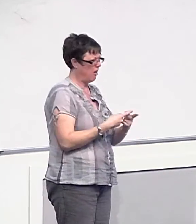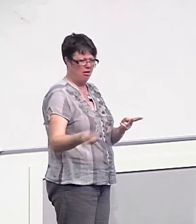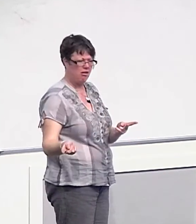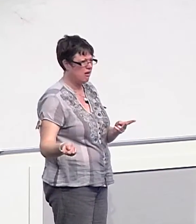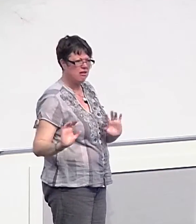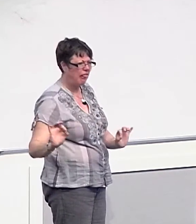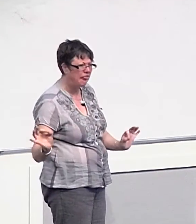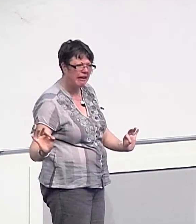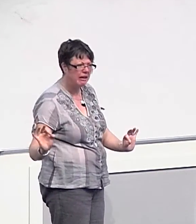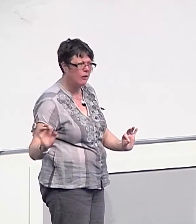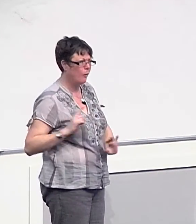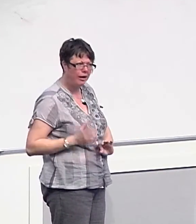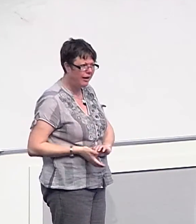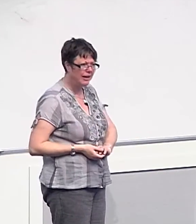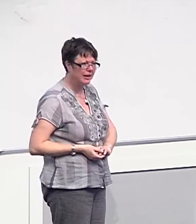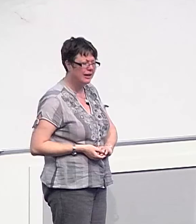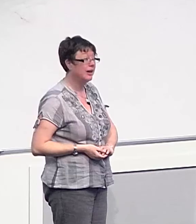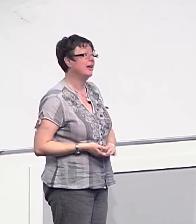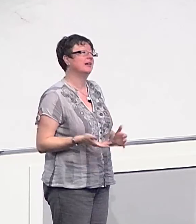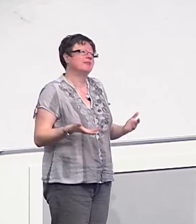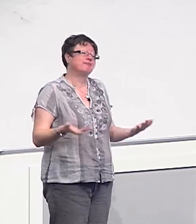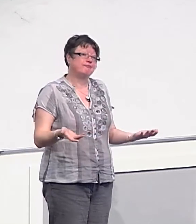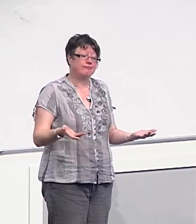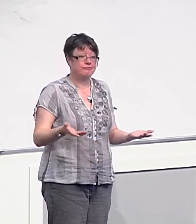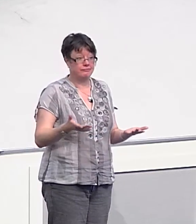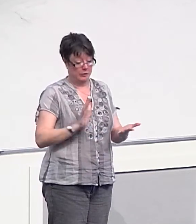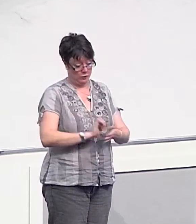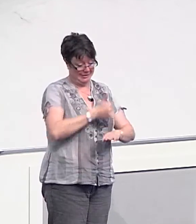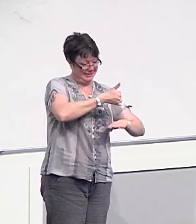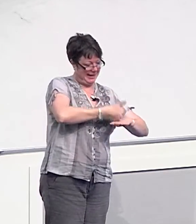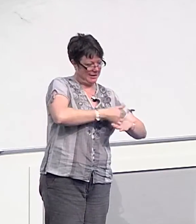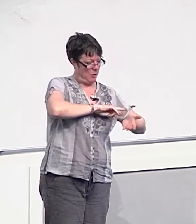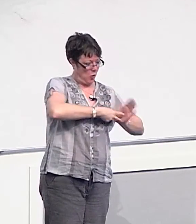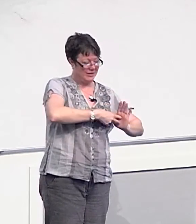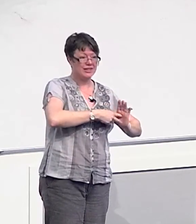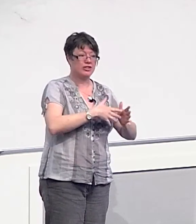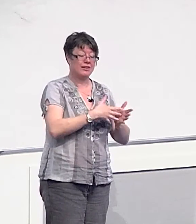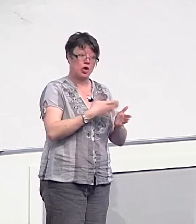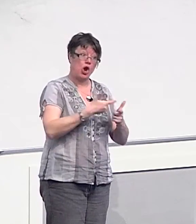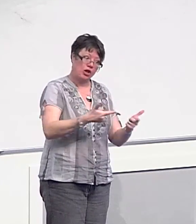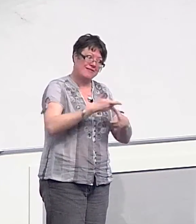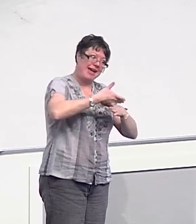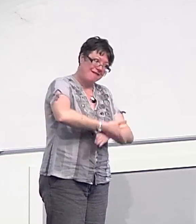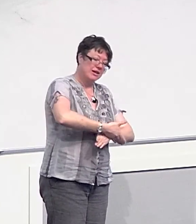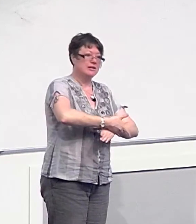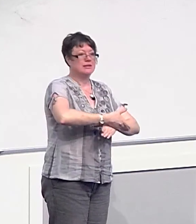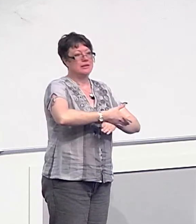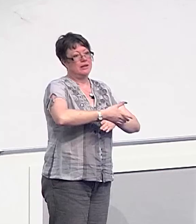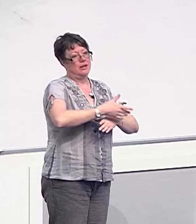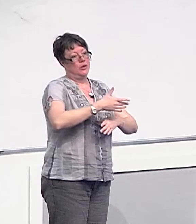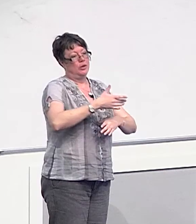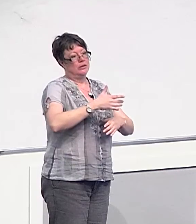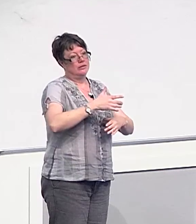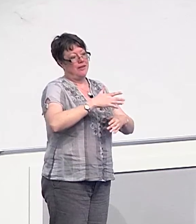Well, it takes a great deal of effort for families to come together to generate a